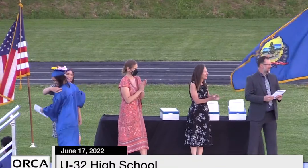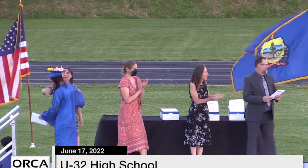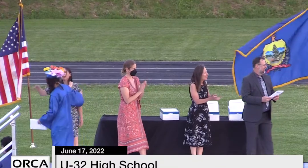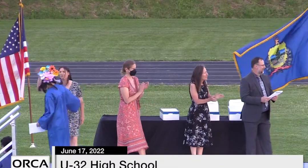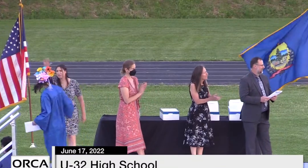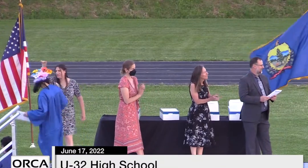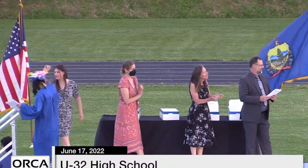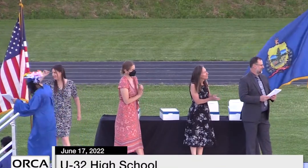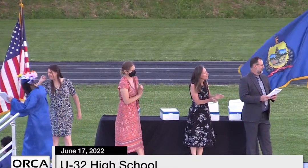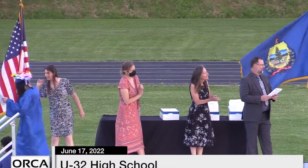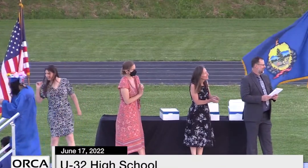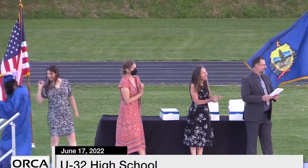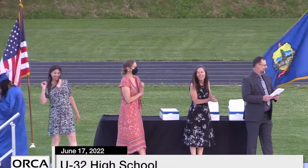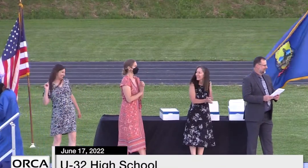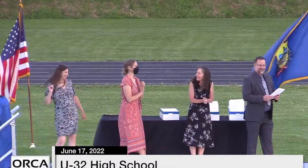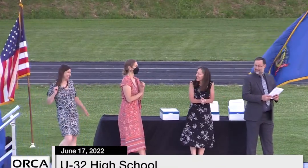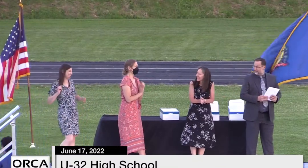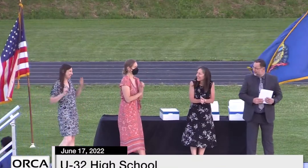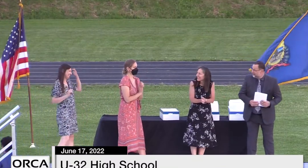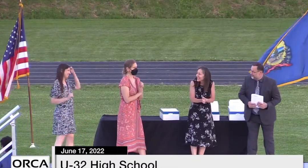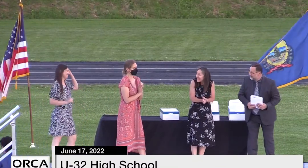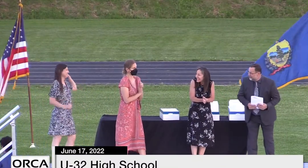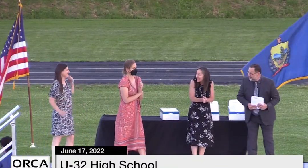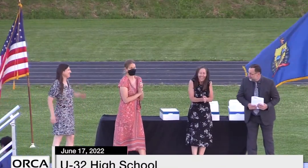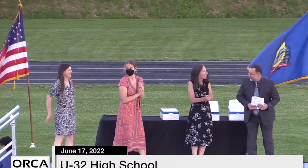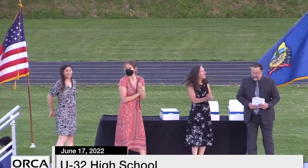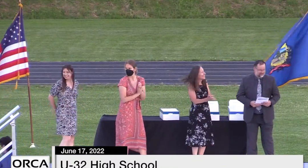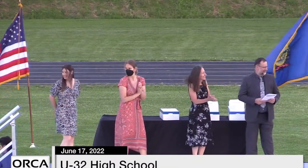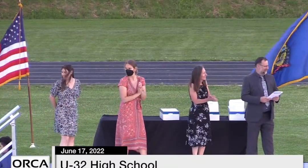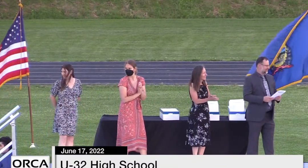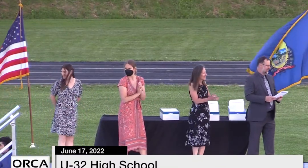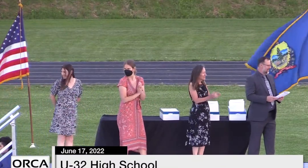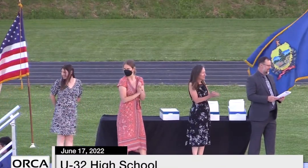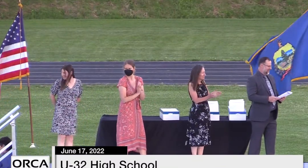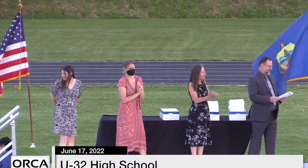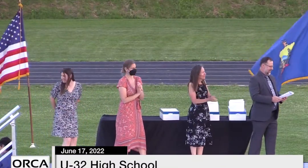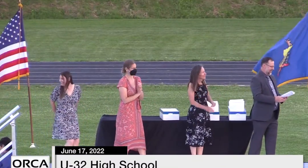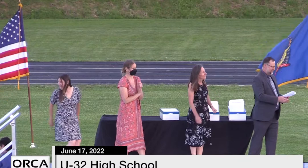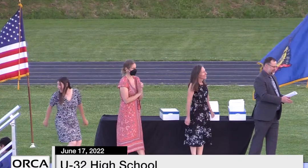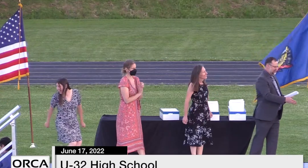Jessica Hines, Berlin School Counselor, is joining Ivy on stage.